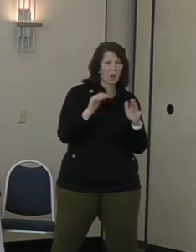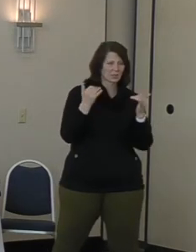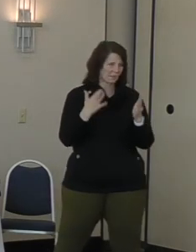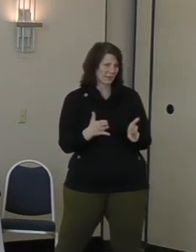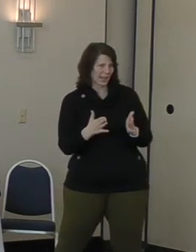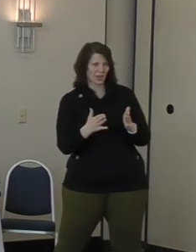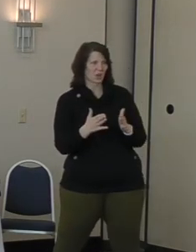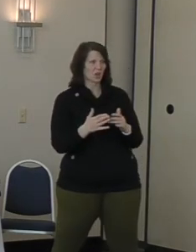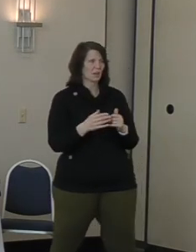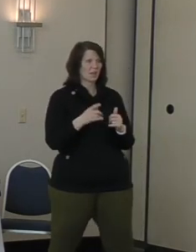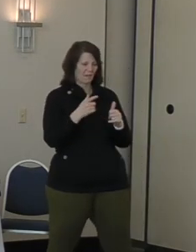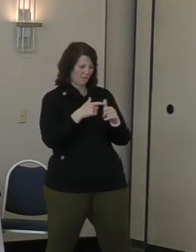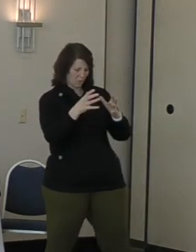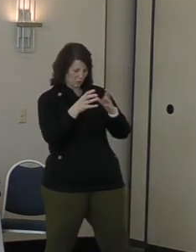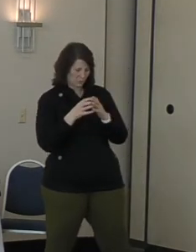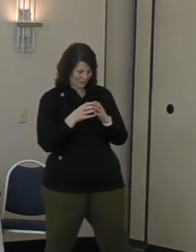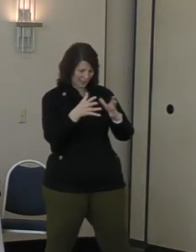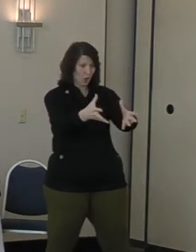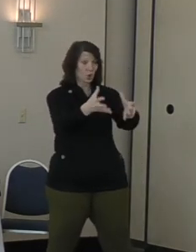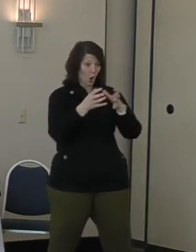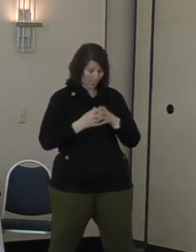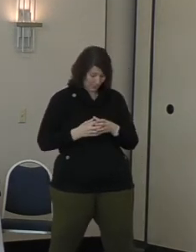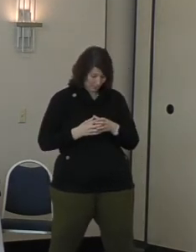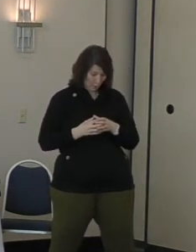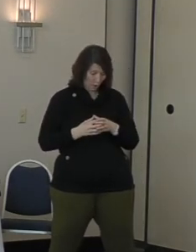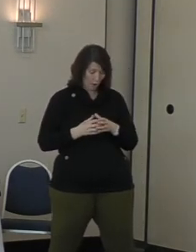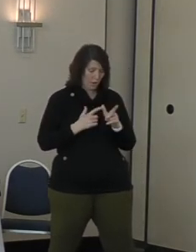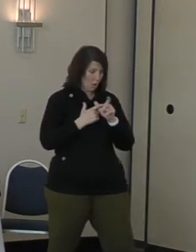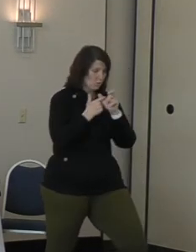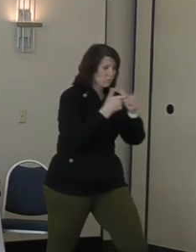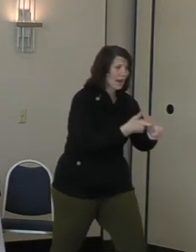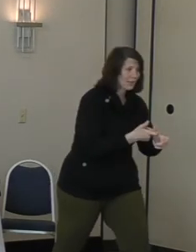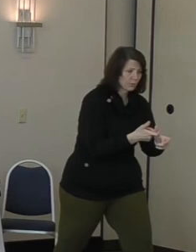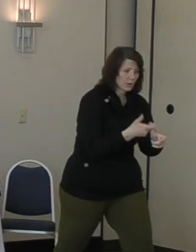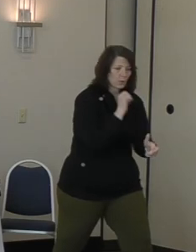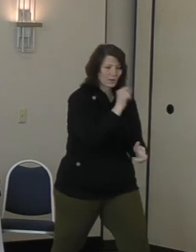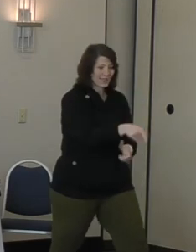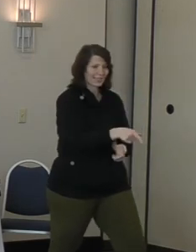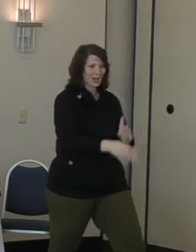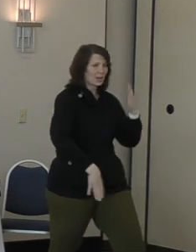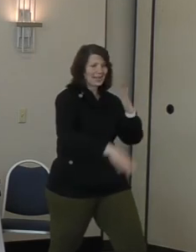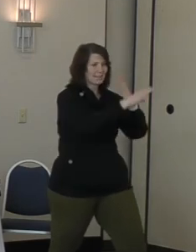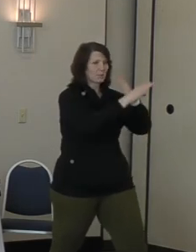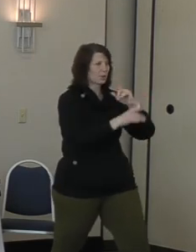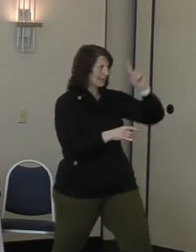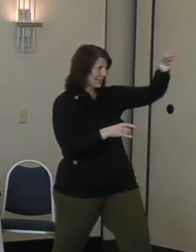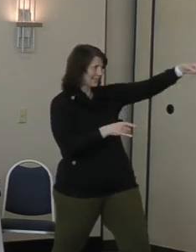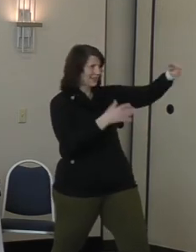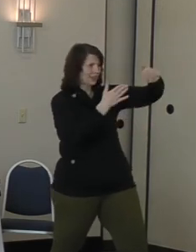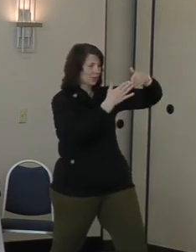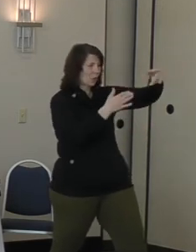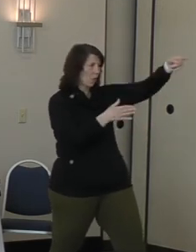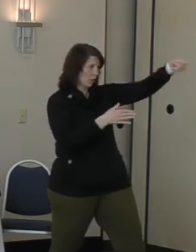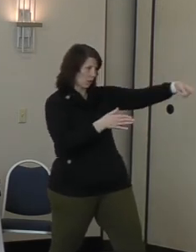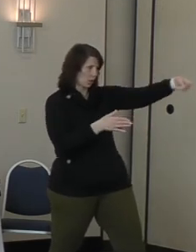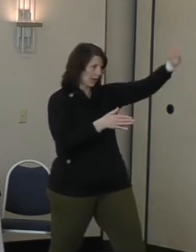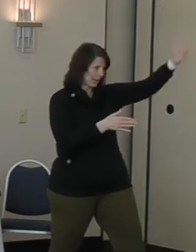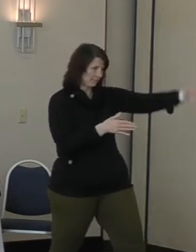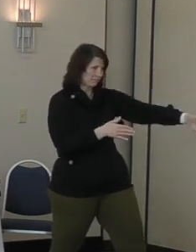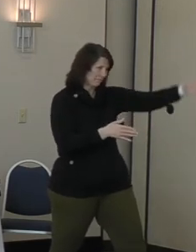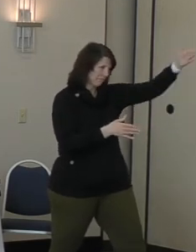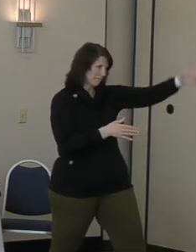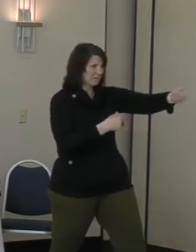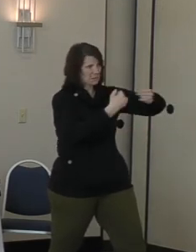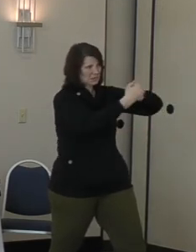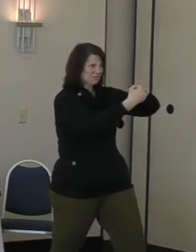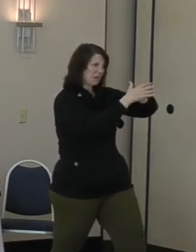receiver, caught the ball, guy ran through, it wasn't there, and he put a kick to the corner, landed inbounds, about 5 yards